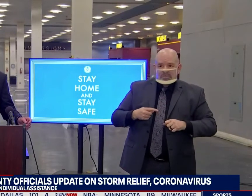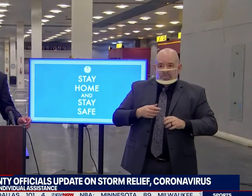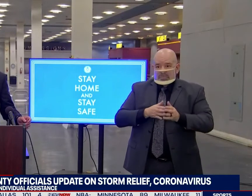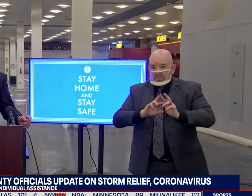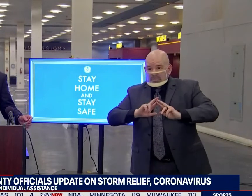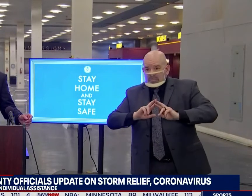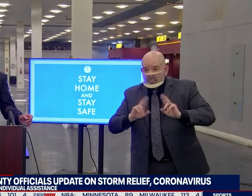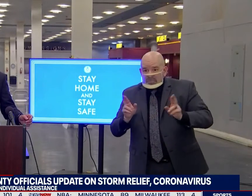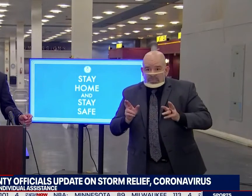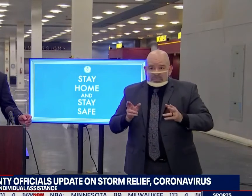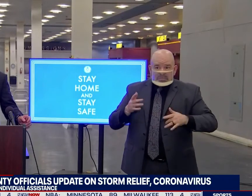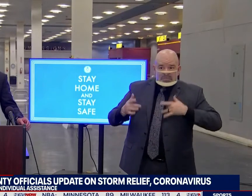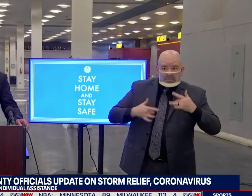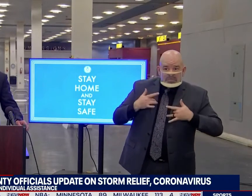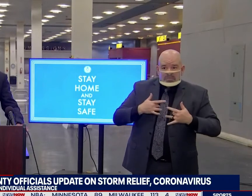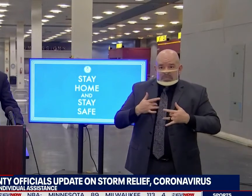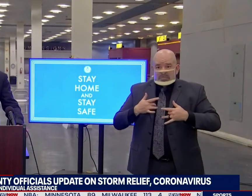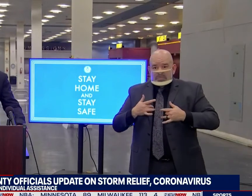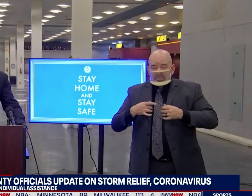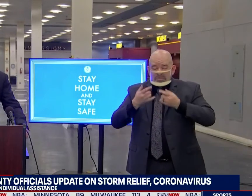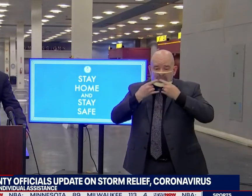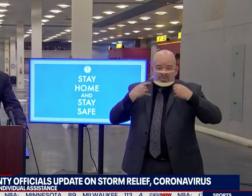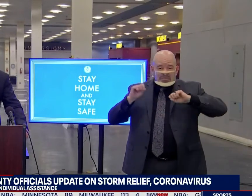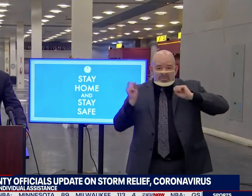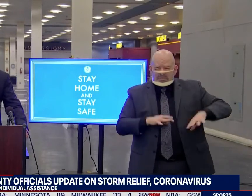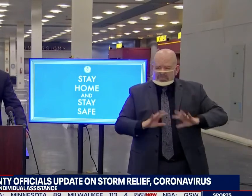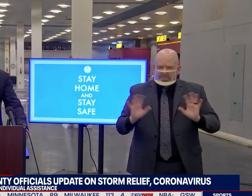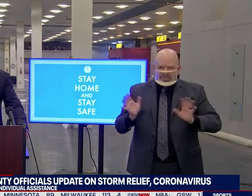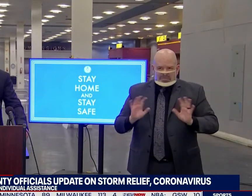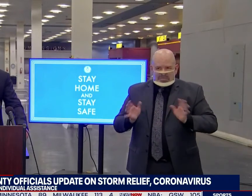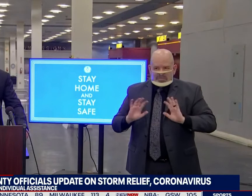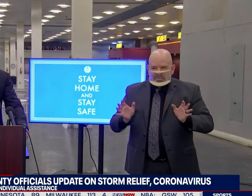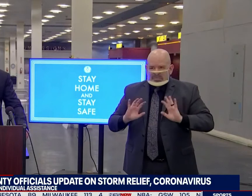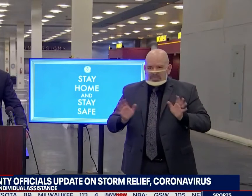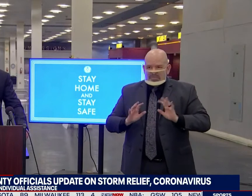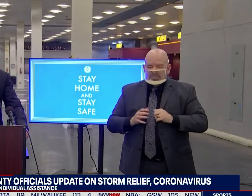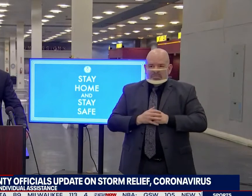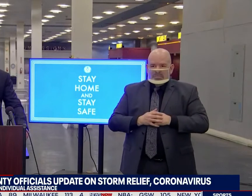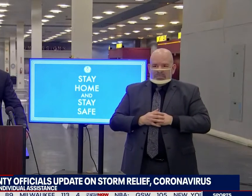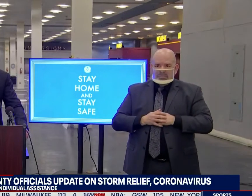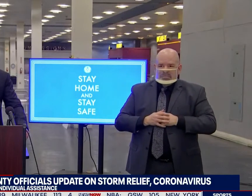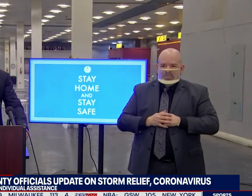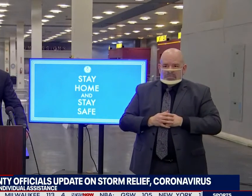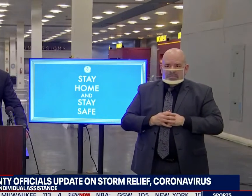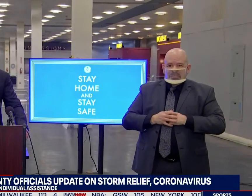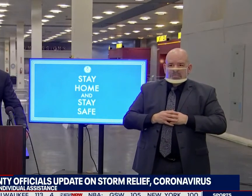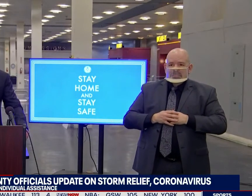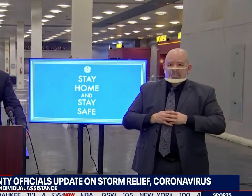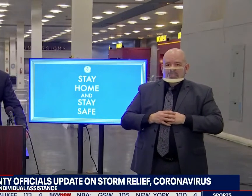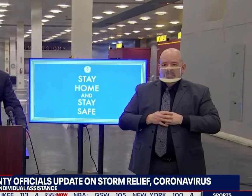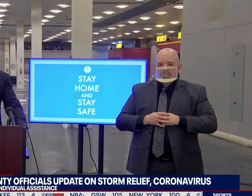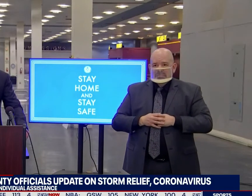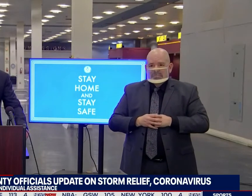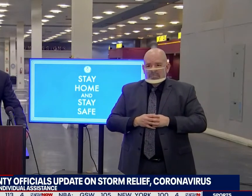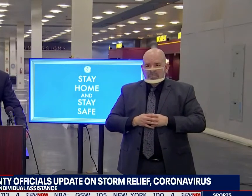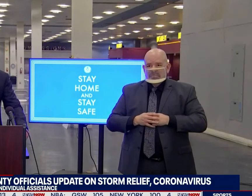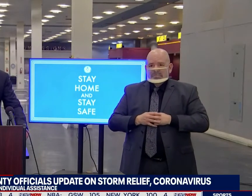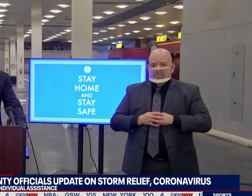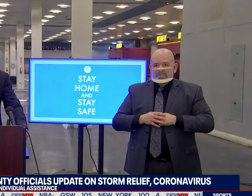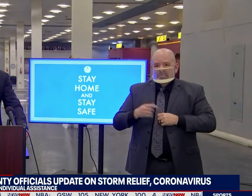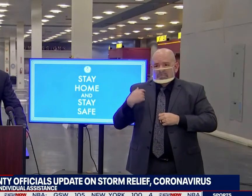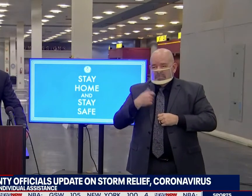are sophisticated guesses folks. These are these are looking at the numbers. Scientists and data analysts looking at numbers and doing